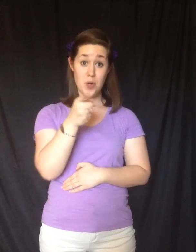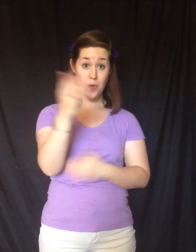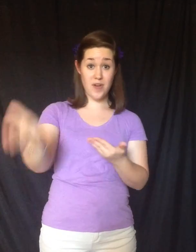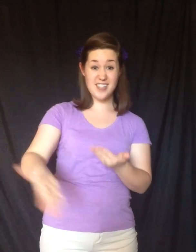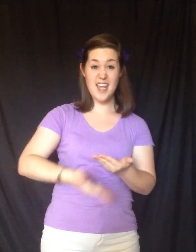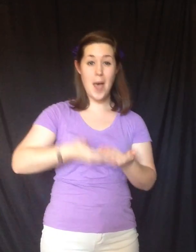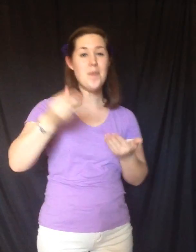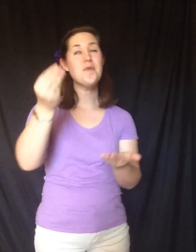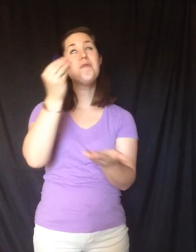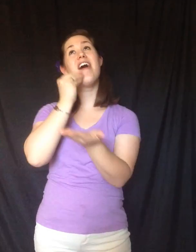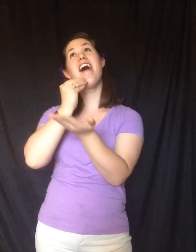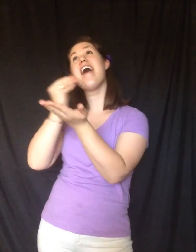you're one step away.